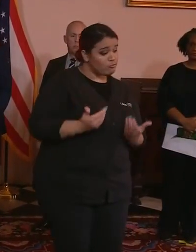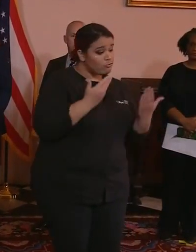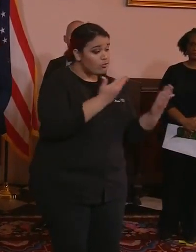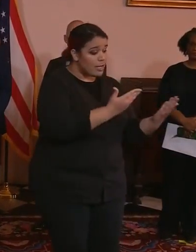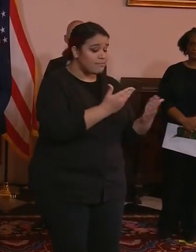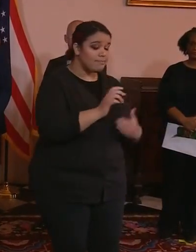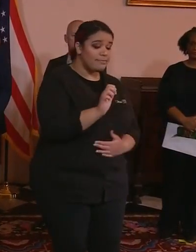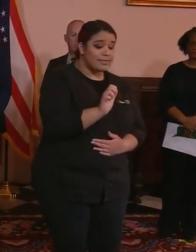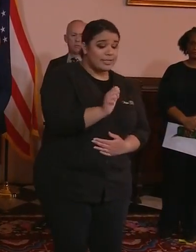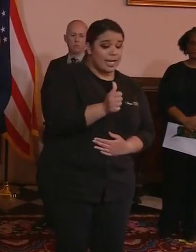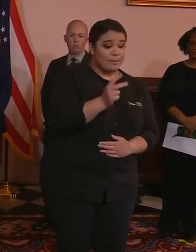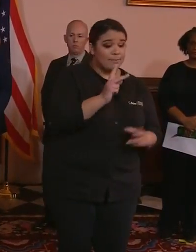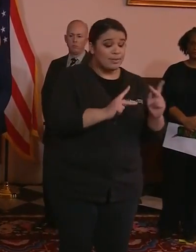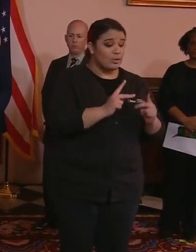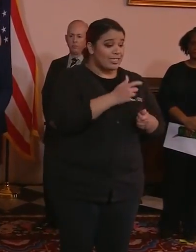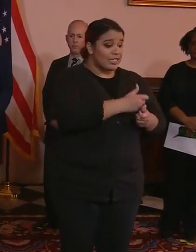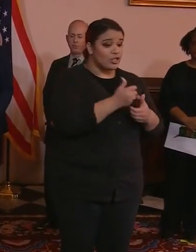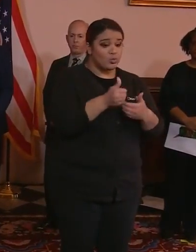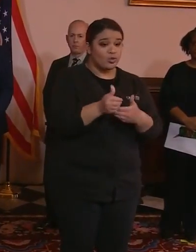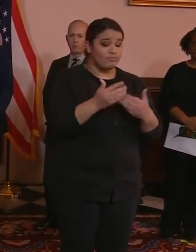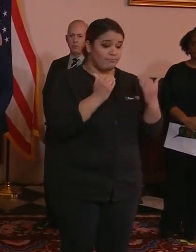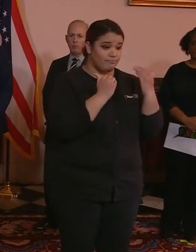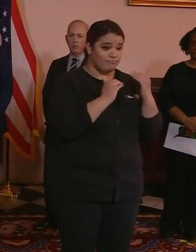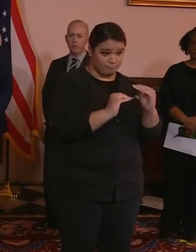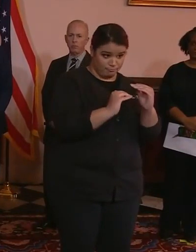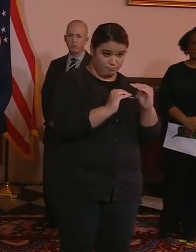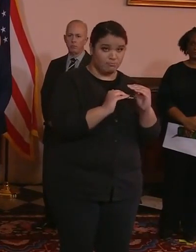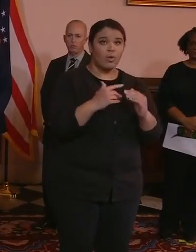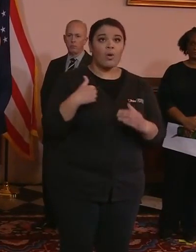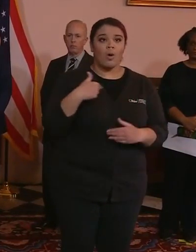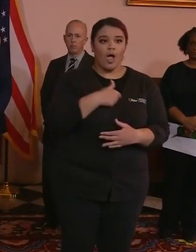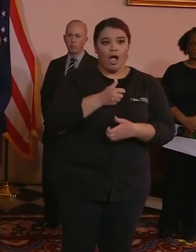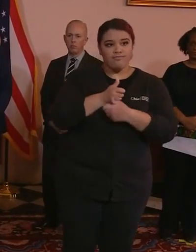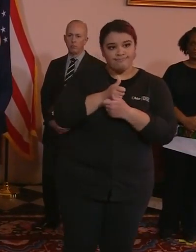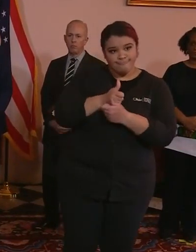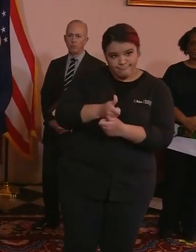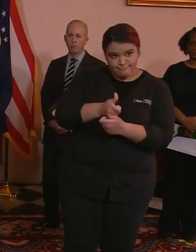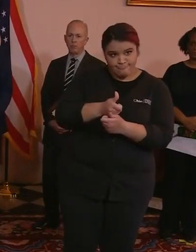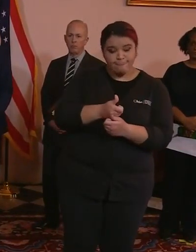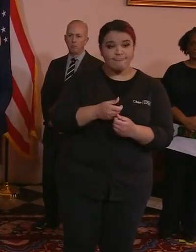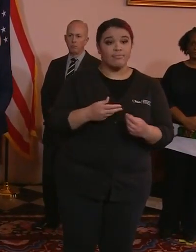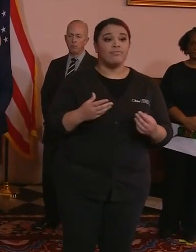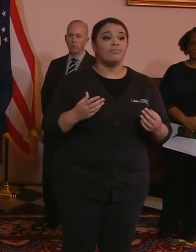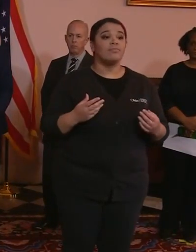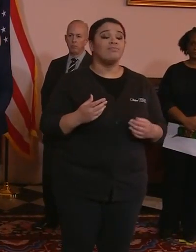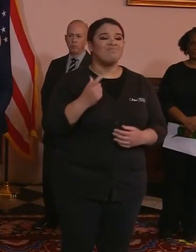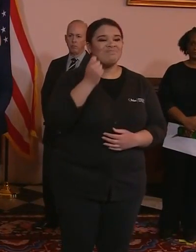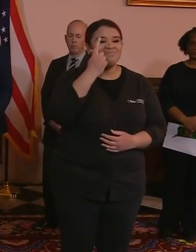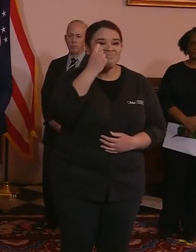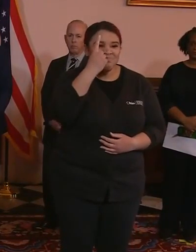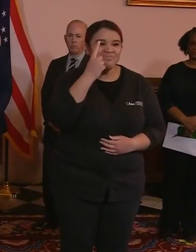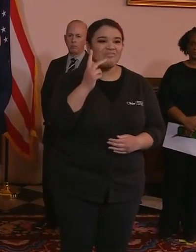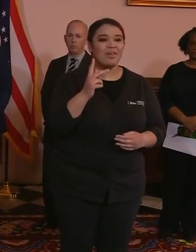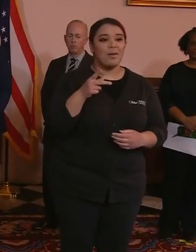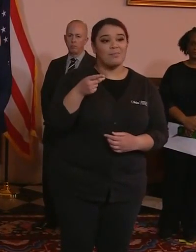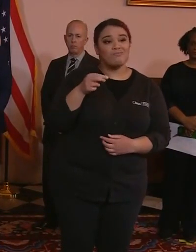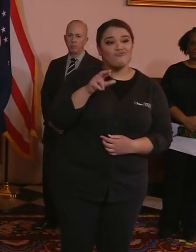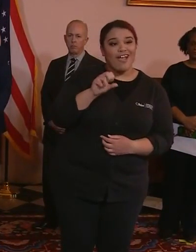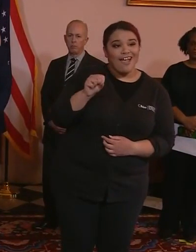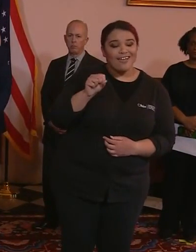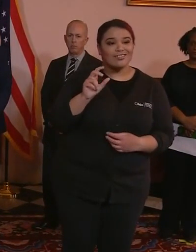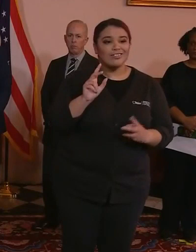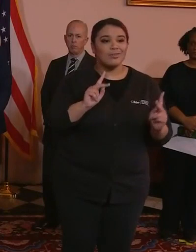not having more than 10 people in a room. We have a much bigger press corps than that, and so we